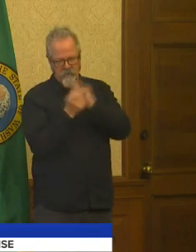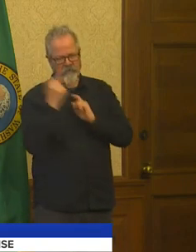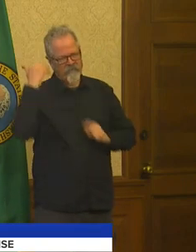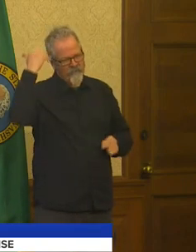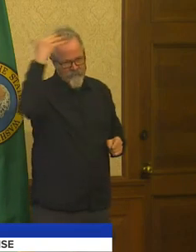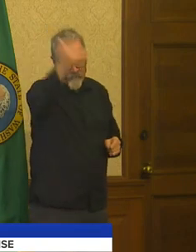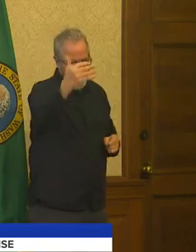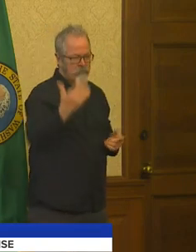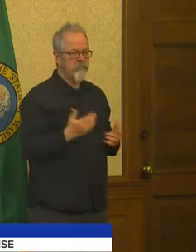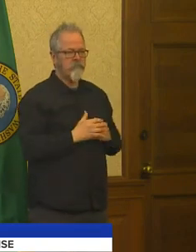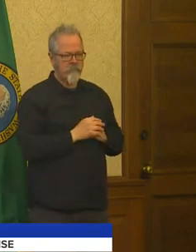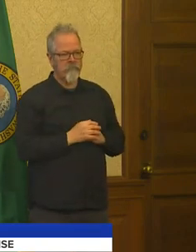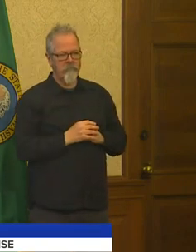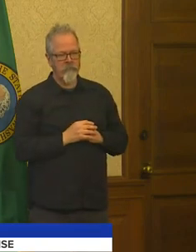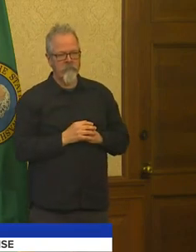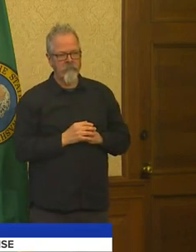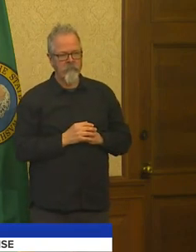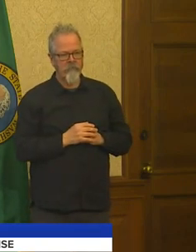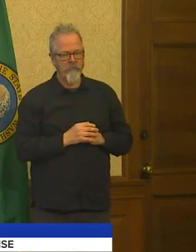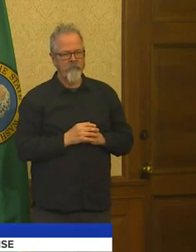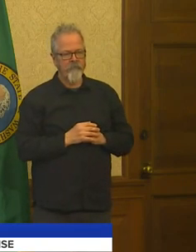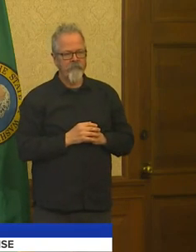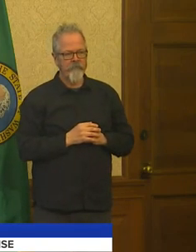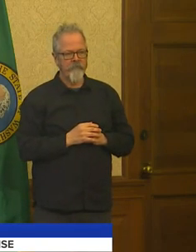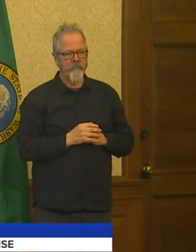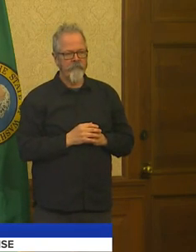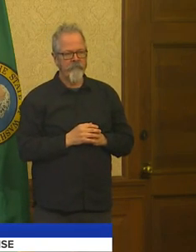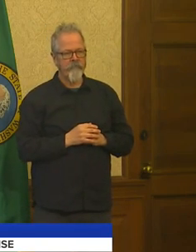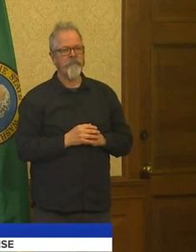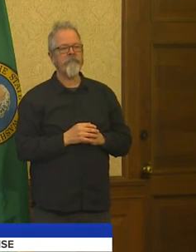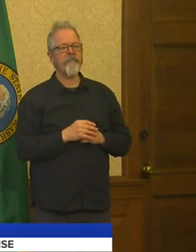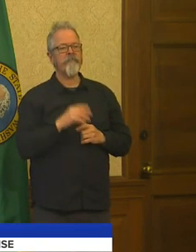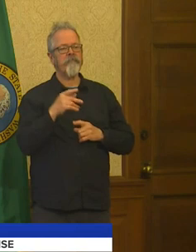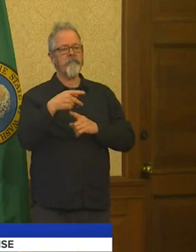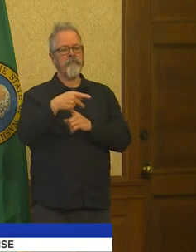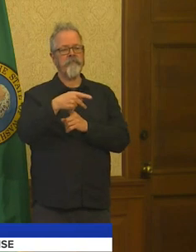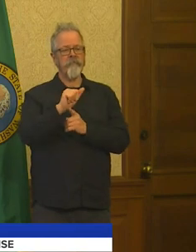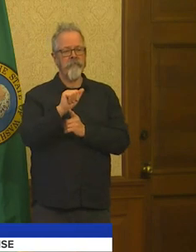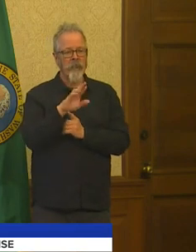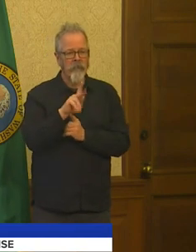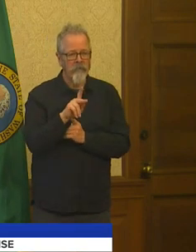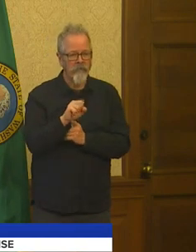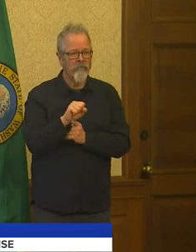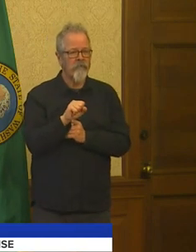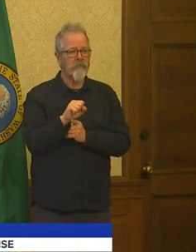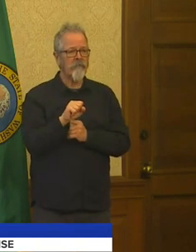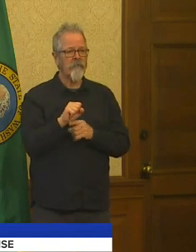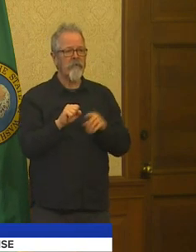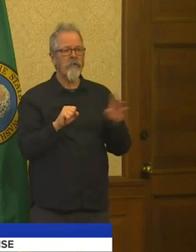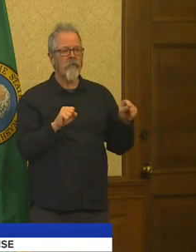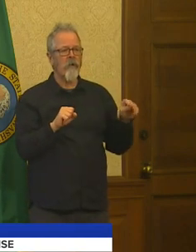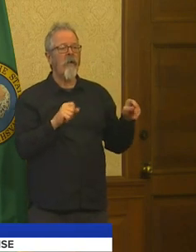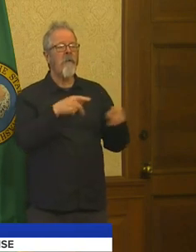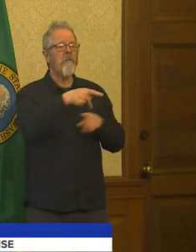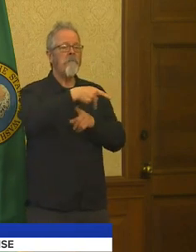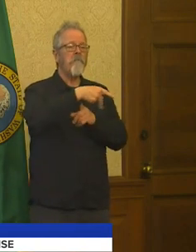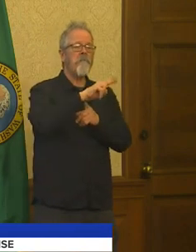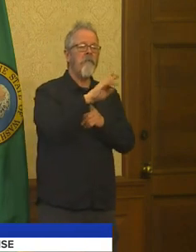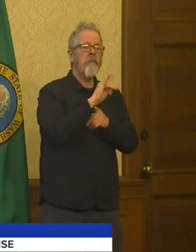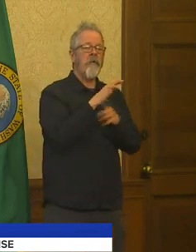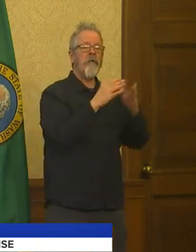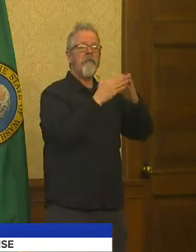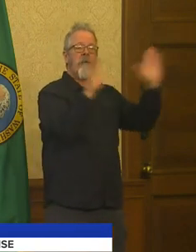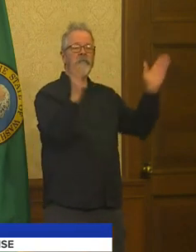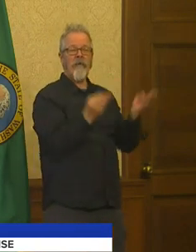of them open by May 5th. Some sites may just take longer based on resources. But our goal is to get them open as fast as they can, and people